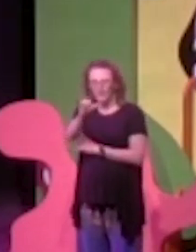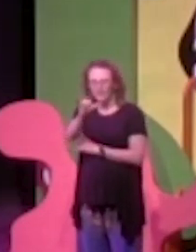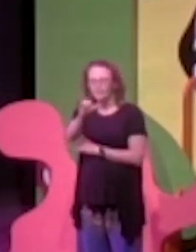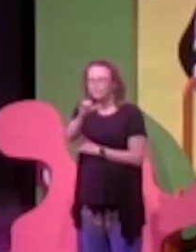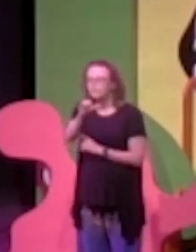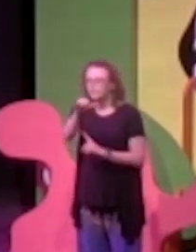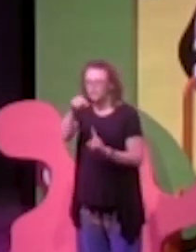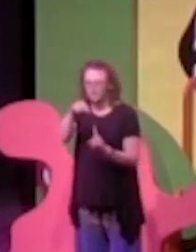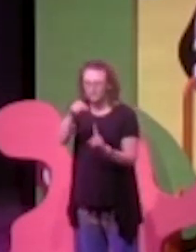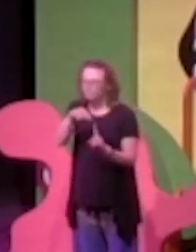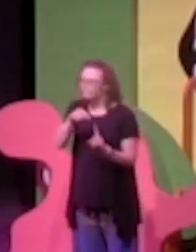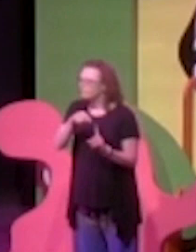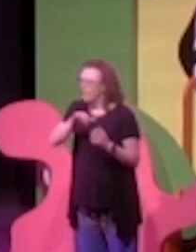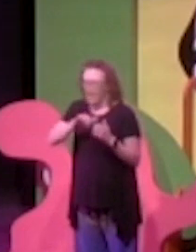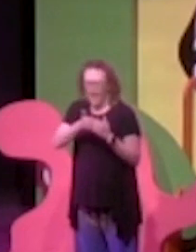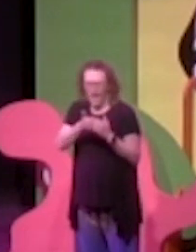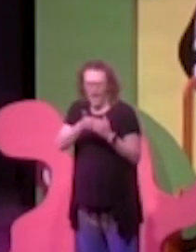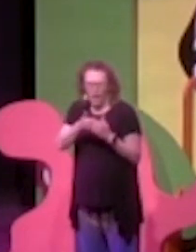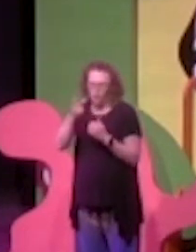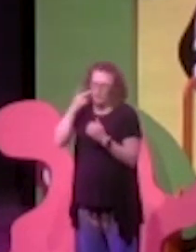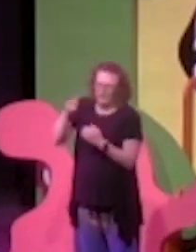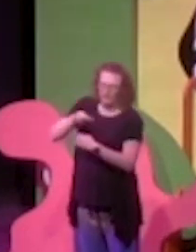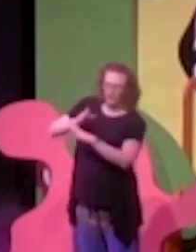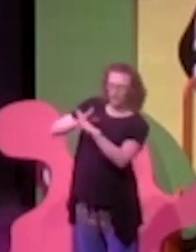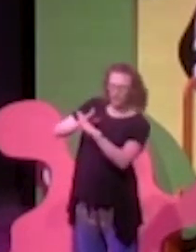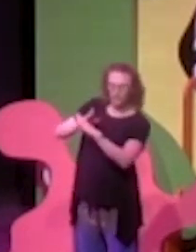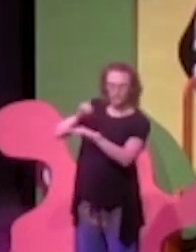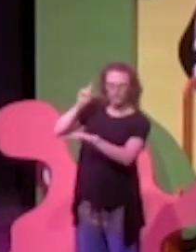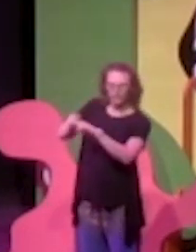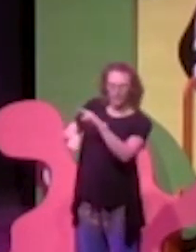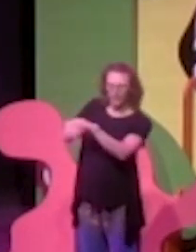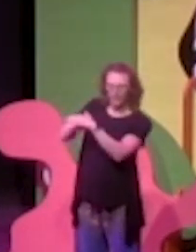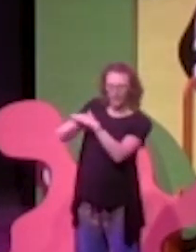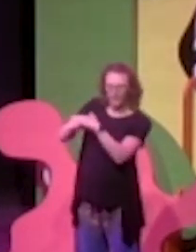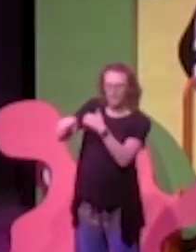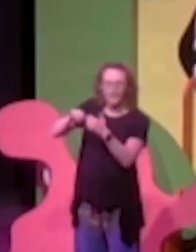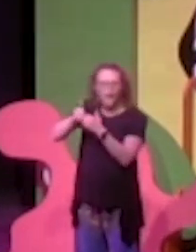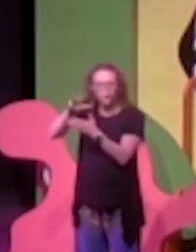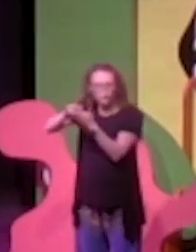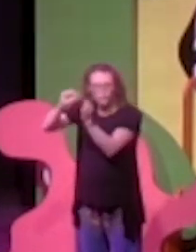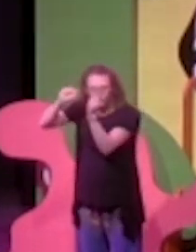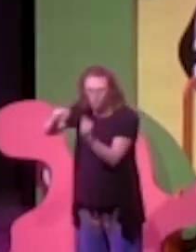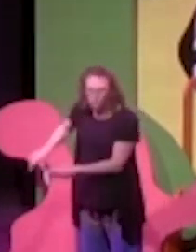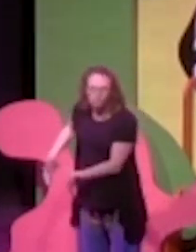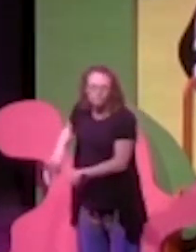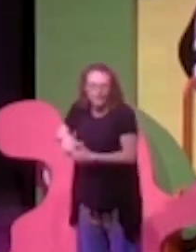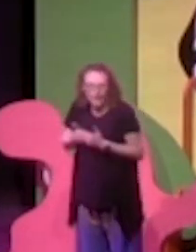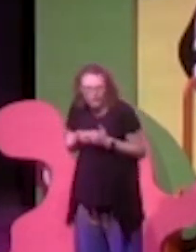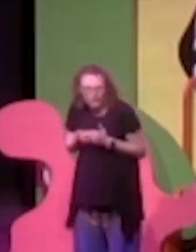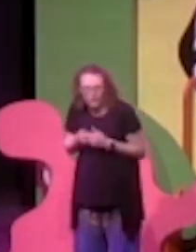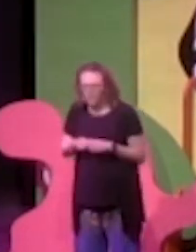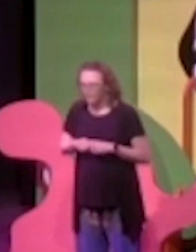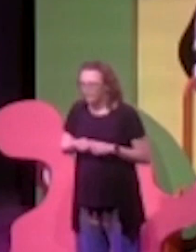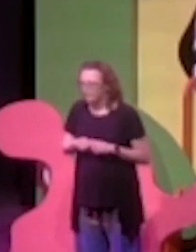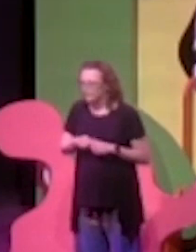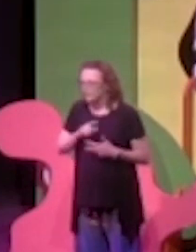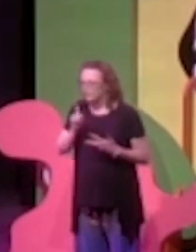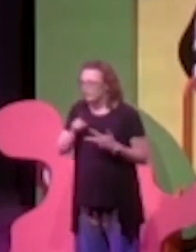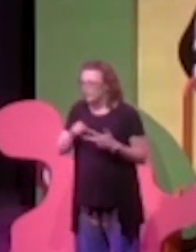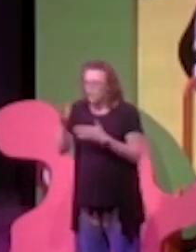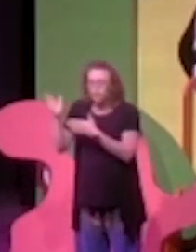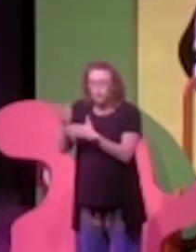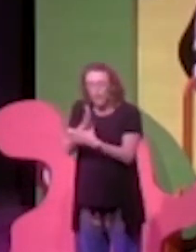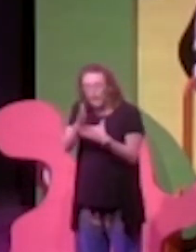to access and opportunities and participation and the sharing of our knowledge and culture